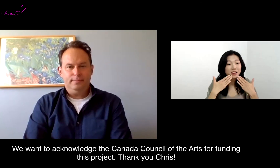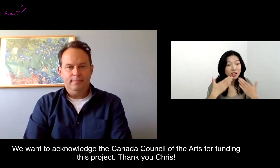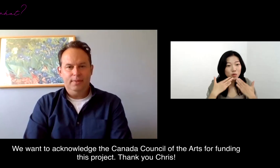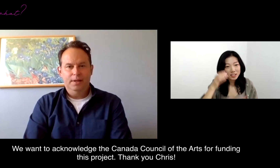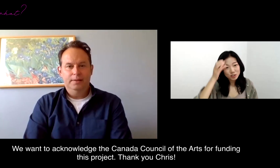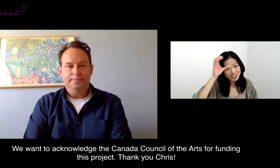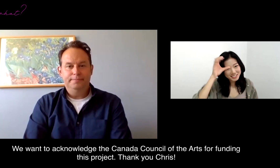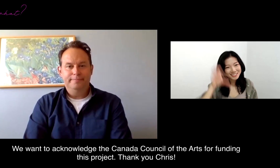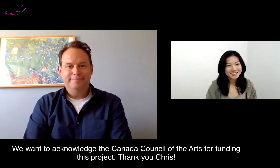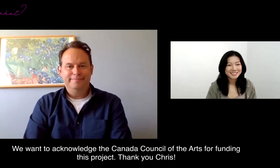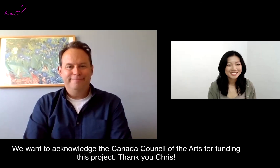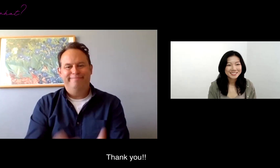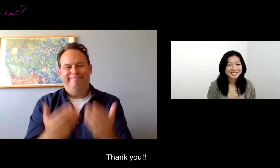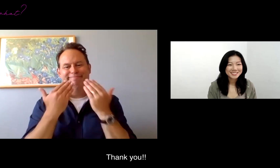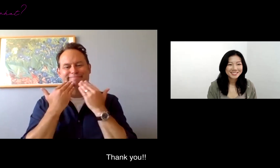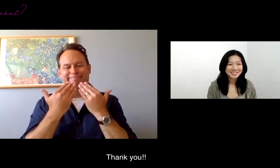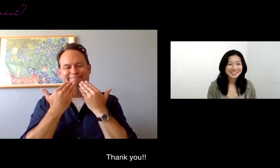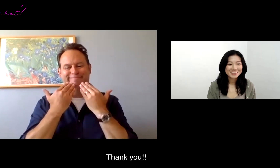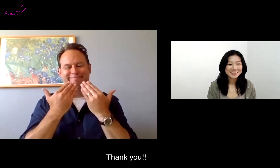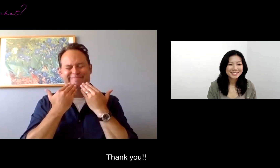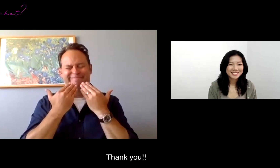Thank you, Chris. Thank you.